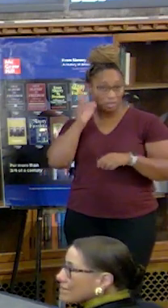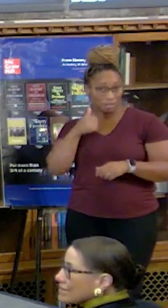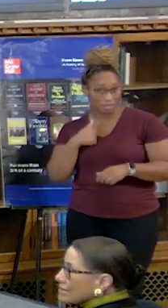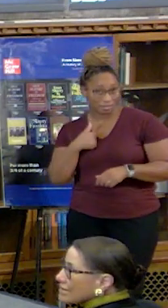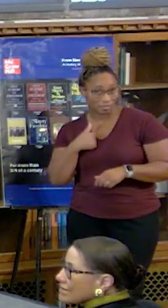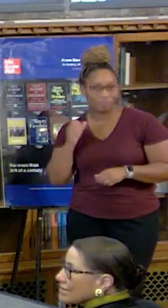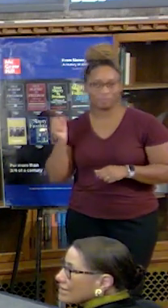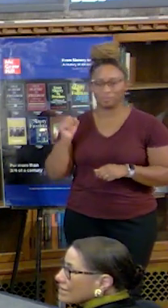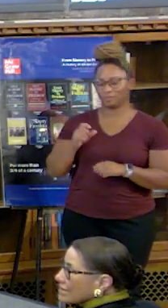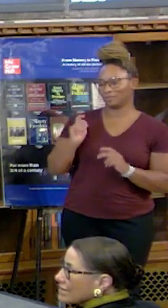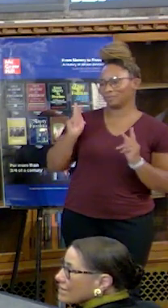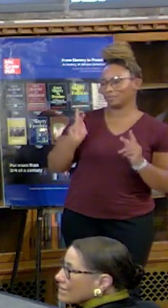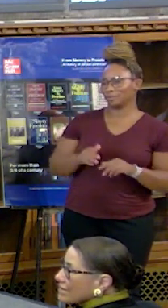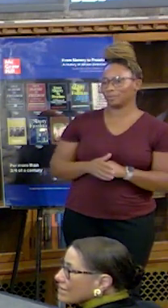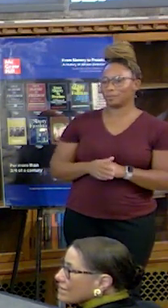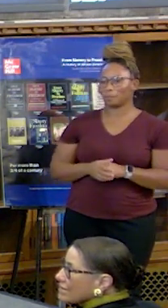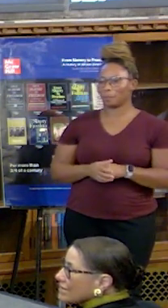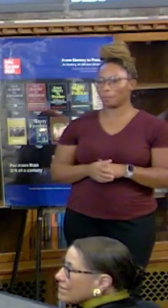Eng